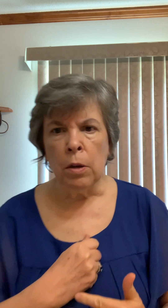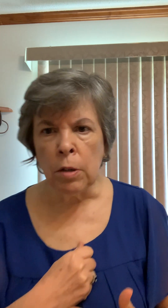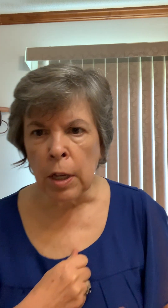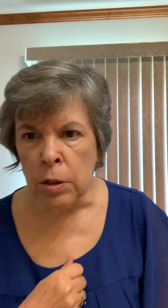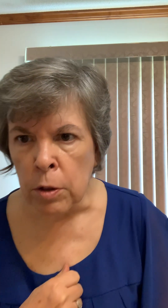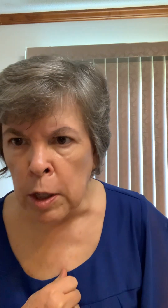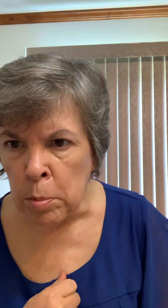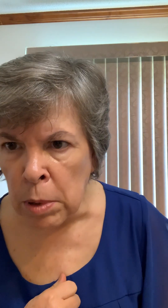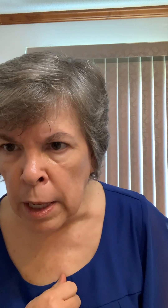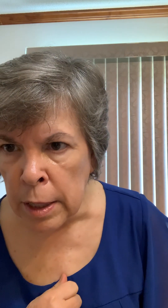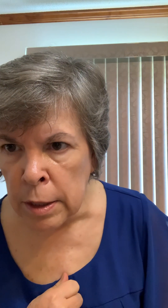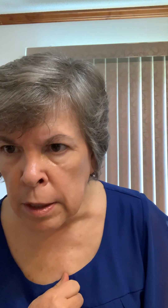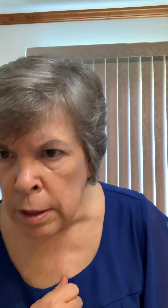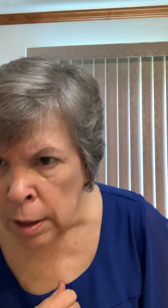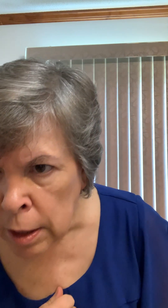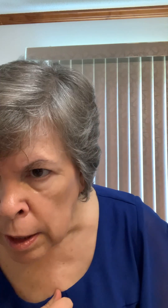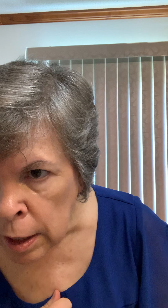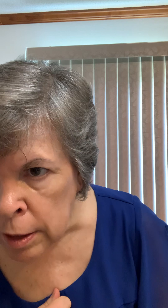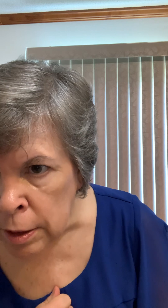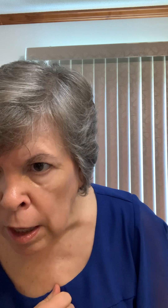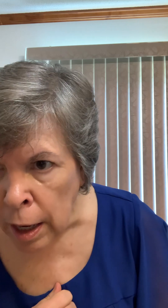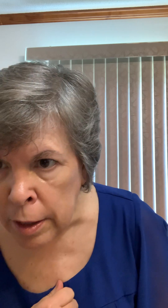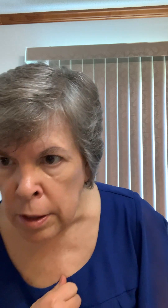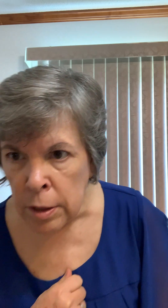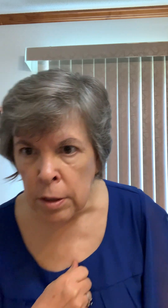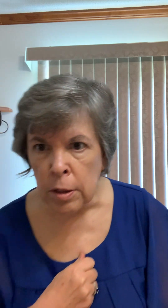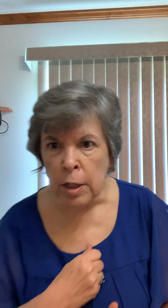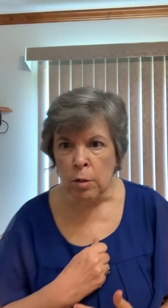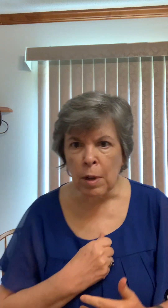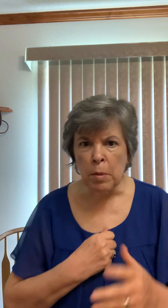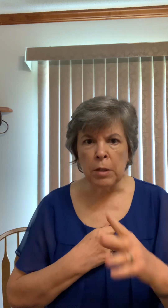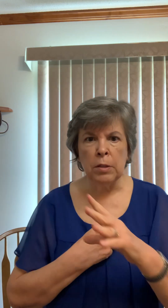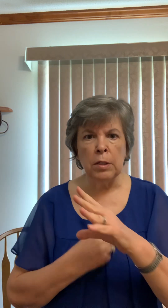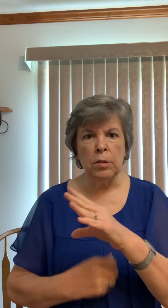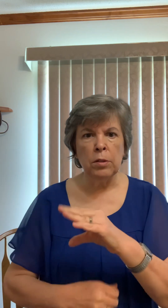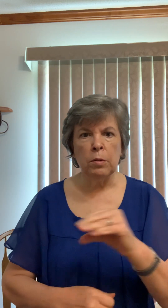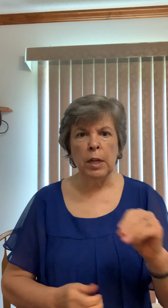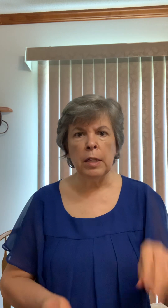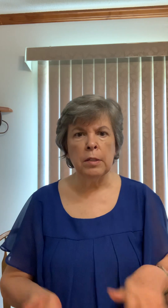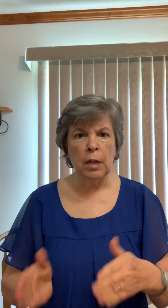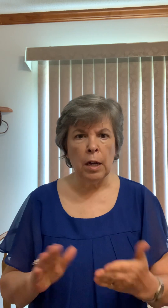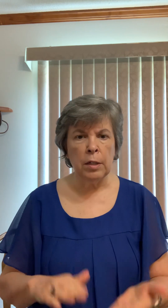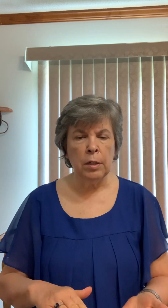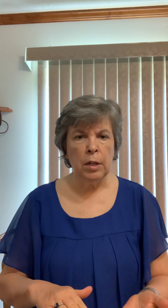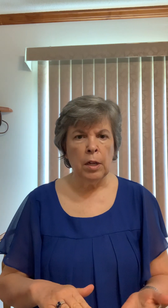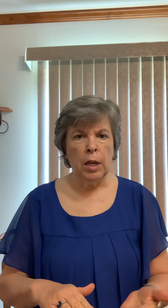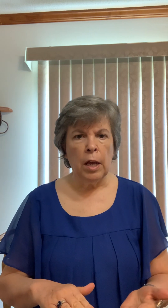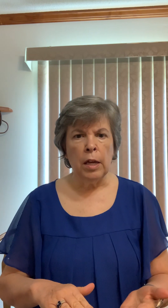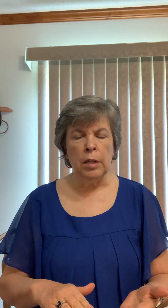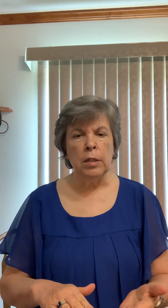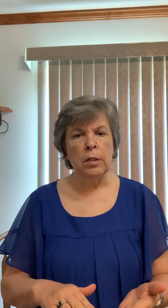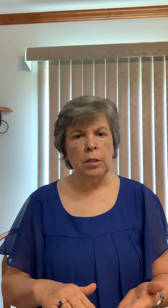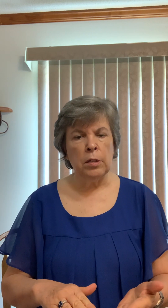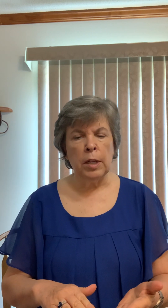Okay, so he bled and died to take away my sins. So and died and take